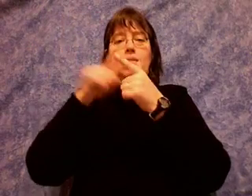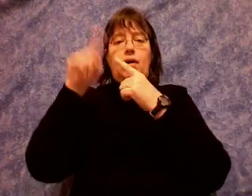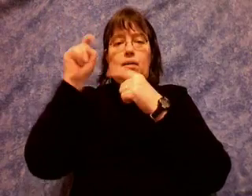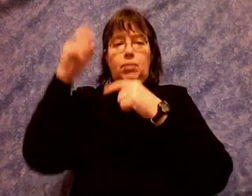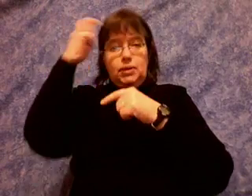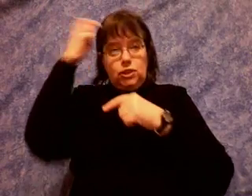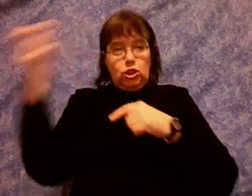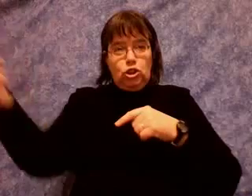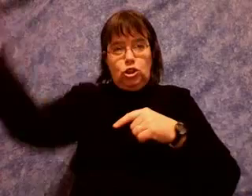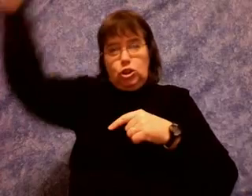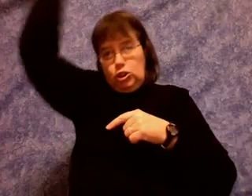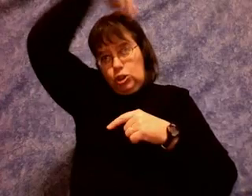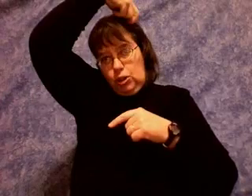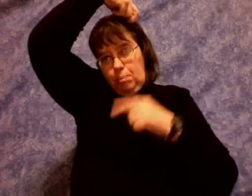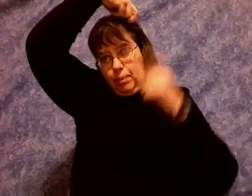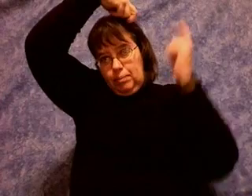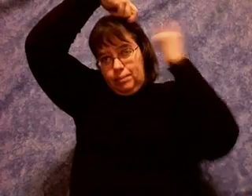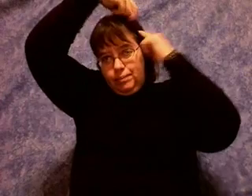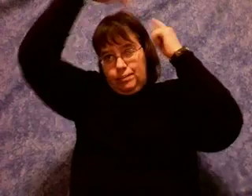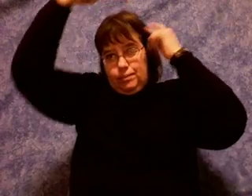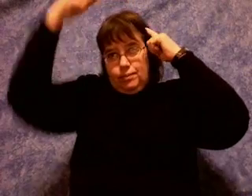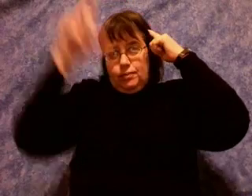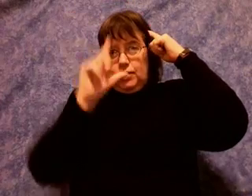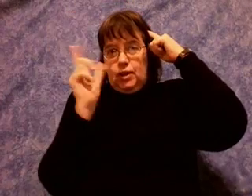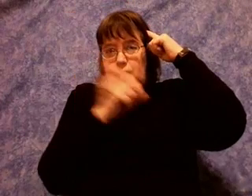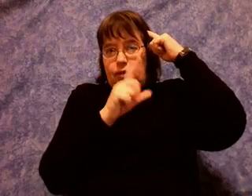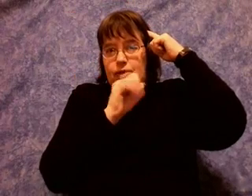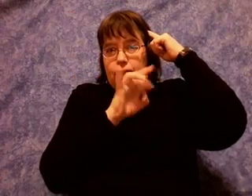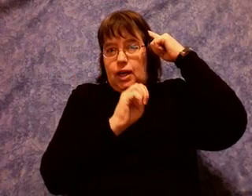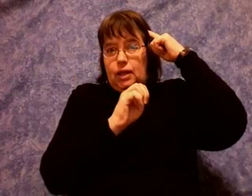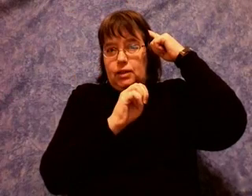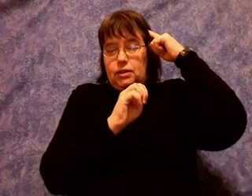But if you want it to be language, it has to jump to the left side of the brain,